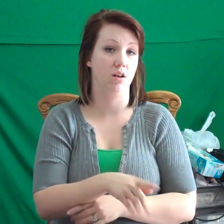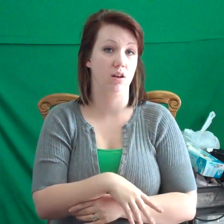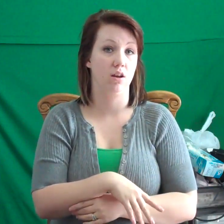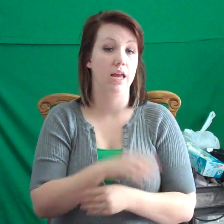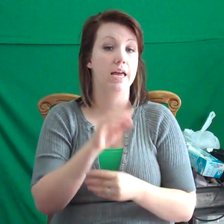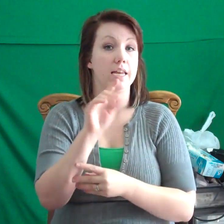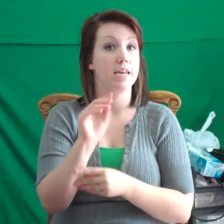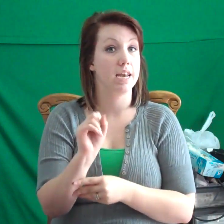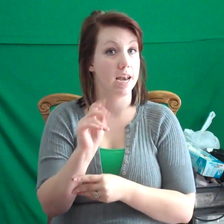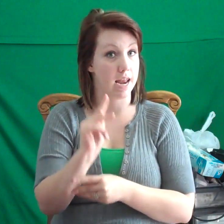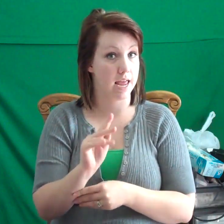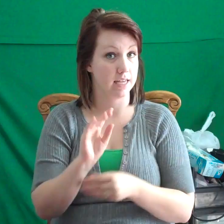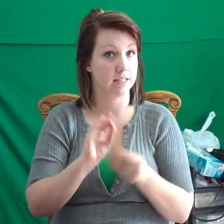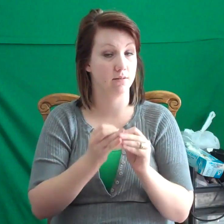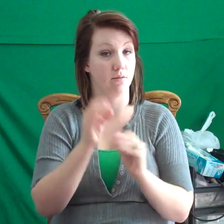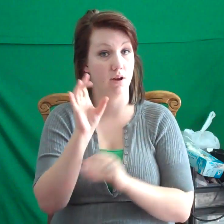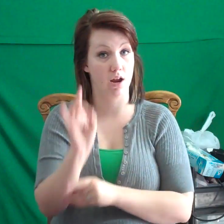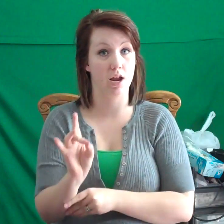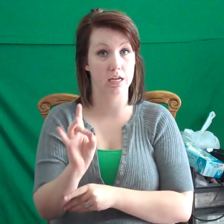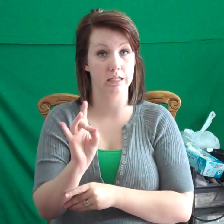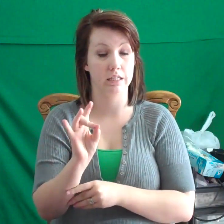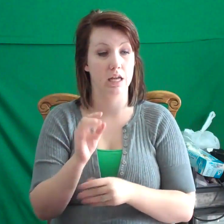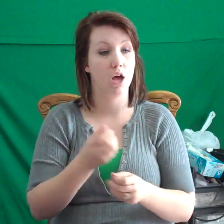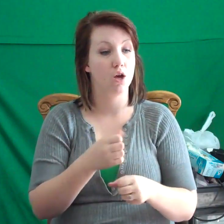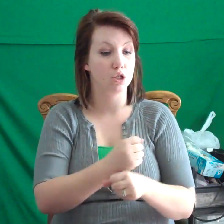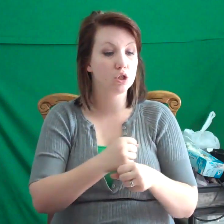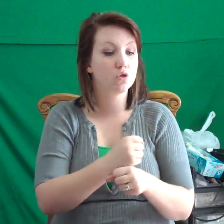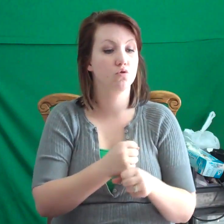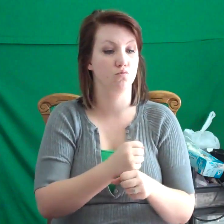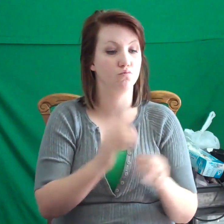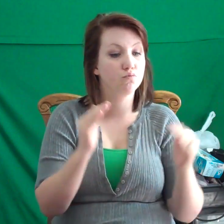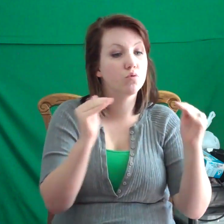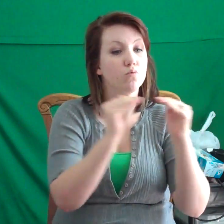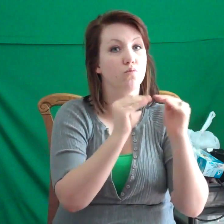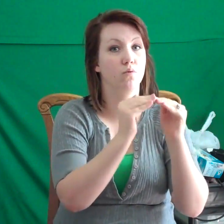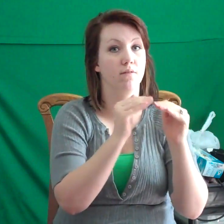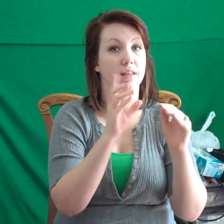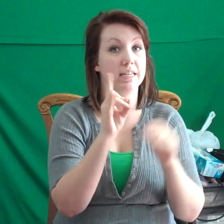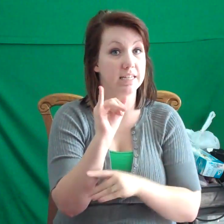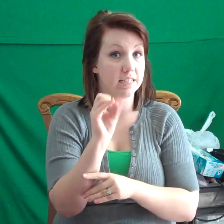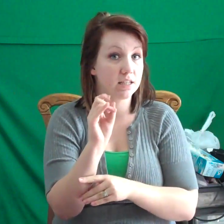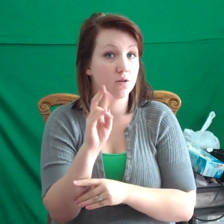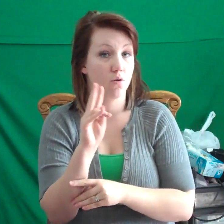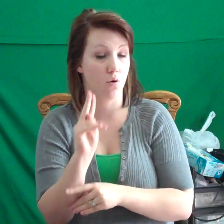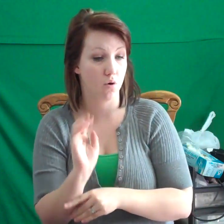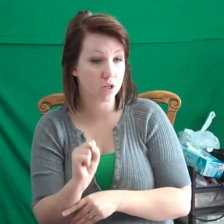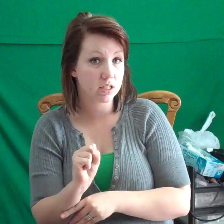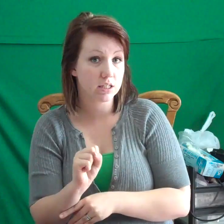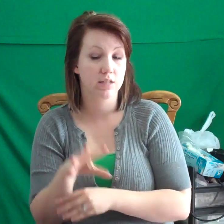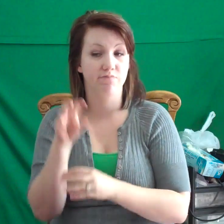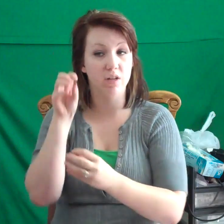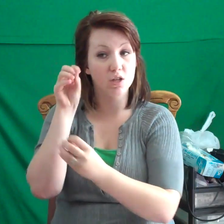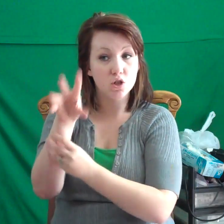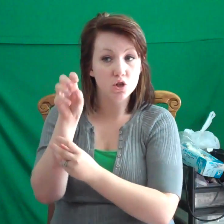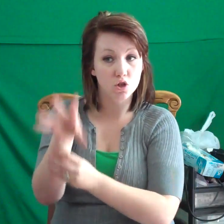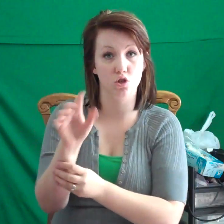construct an equivalent discourse in the target language while monitoring message comprehension and feedback to modify